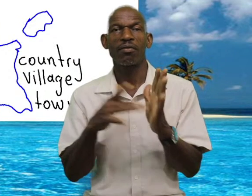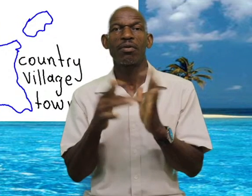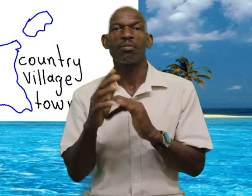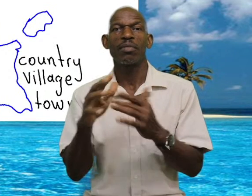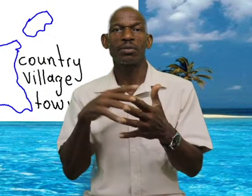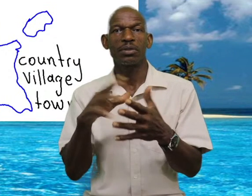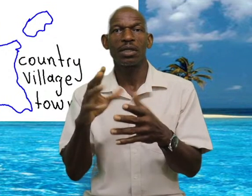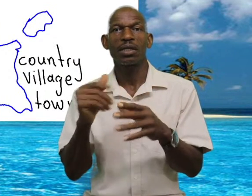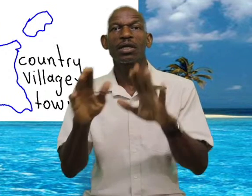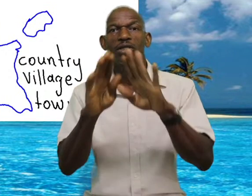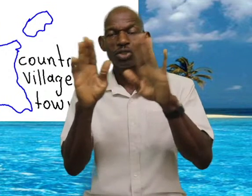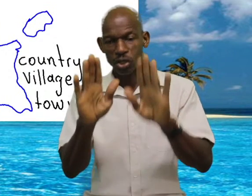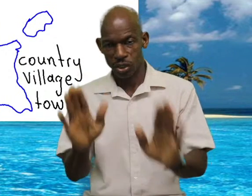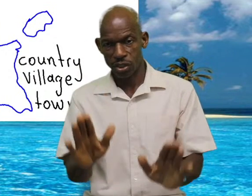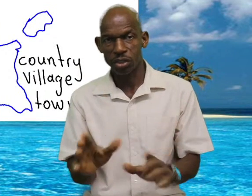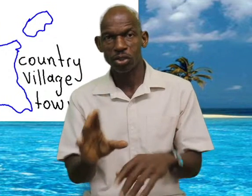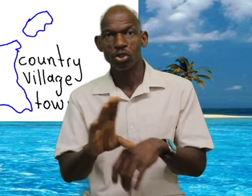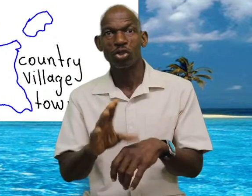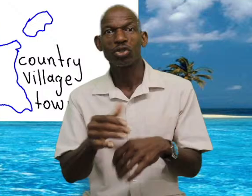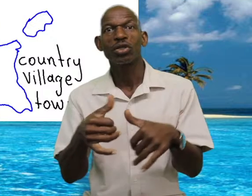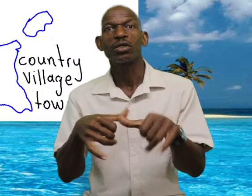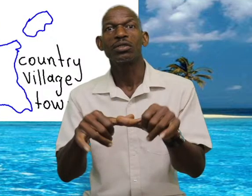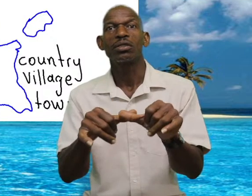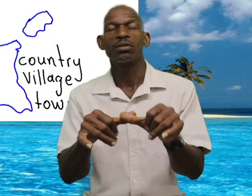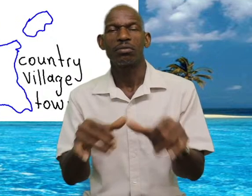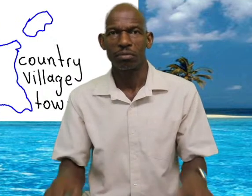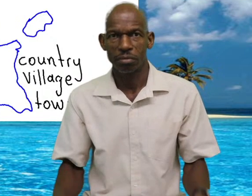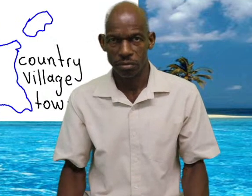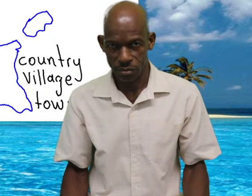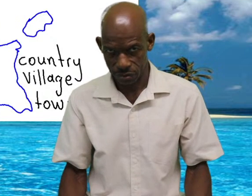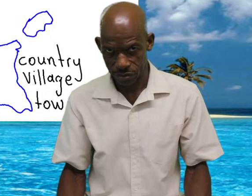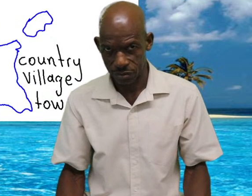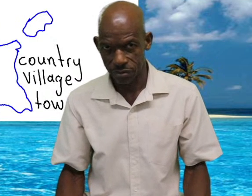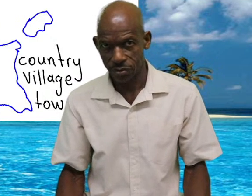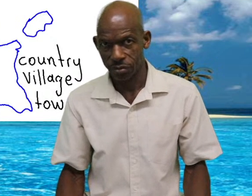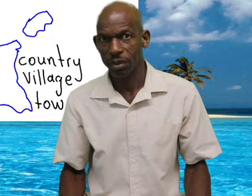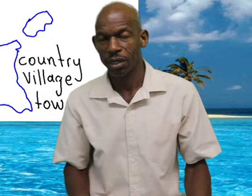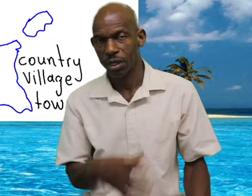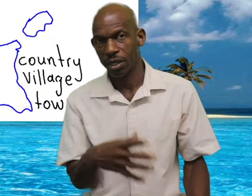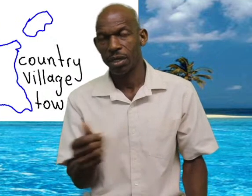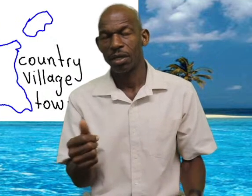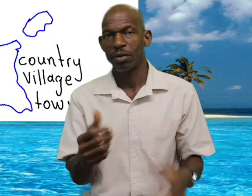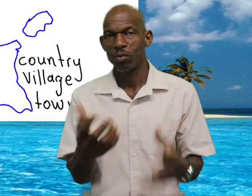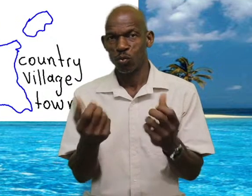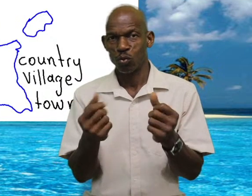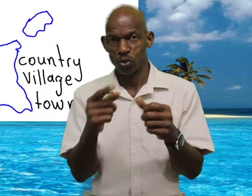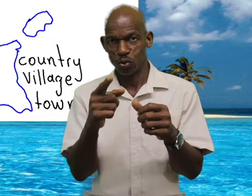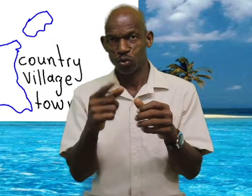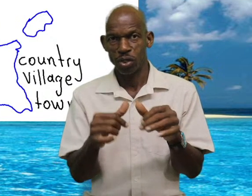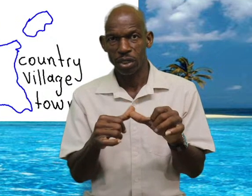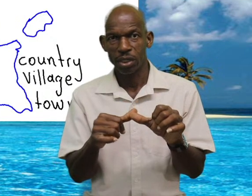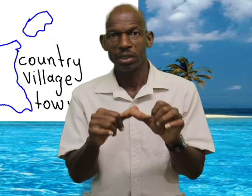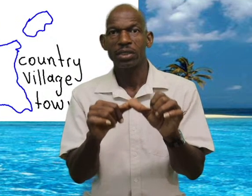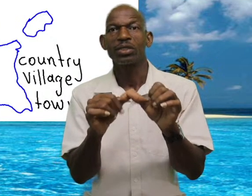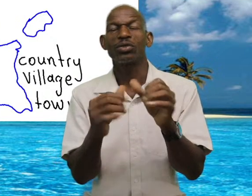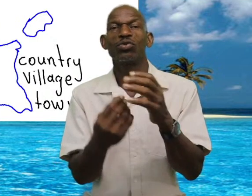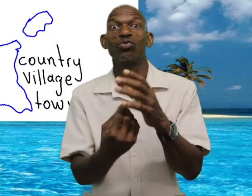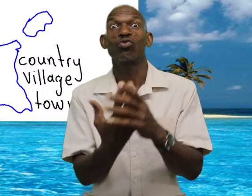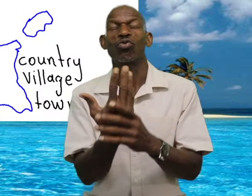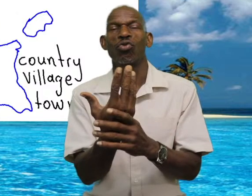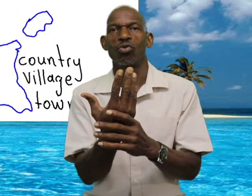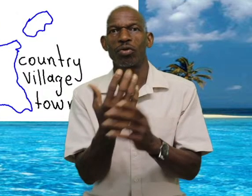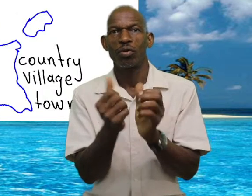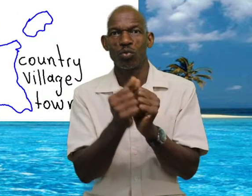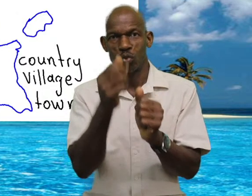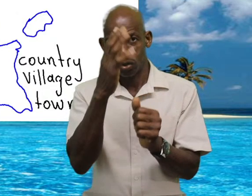having you all today, and we continue to grow in God and in His Word as we continue with